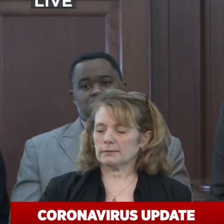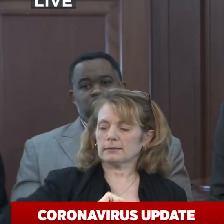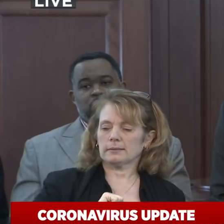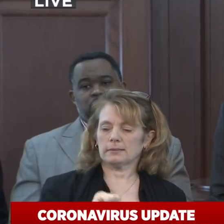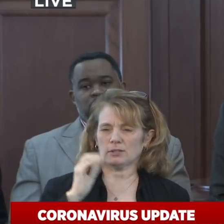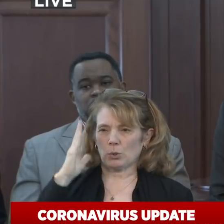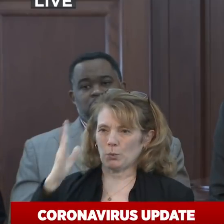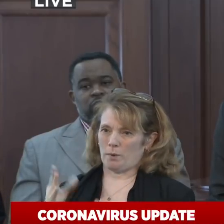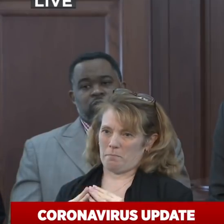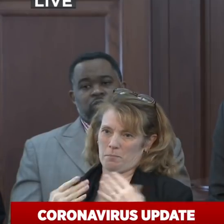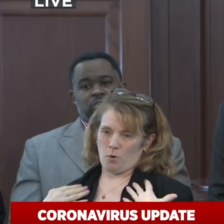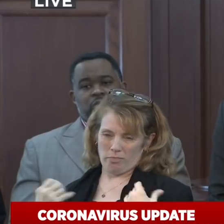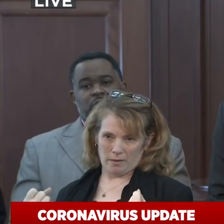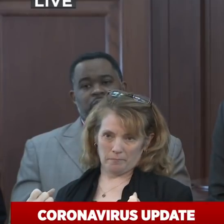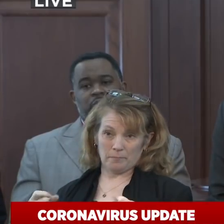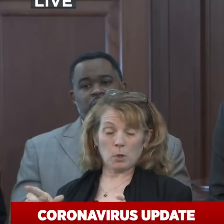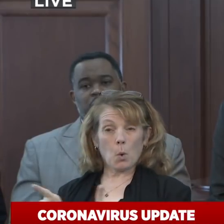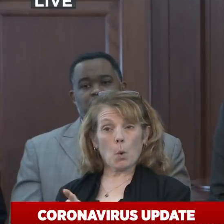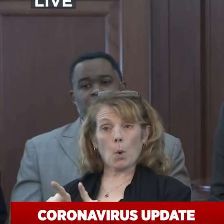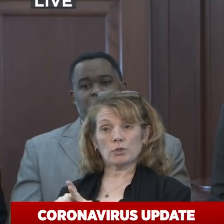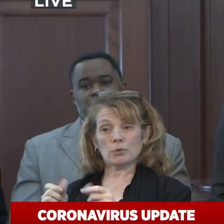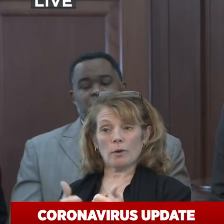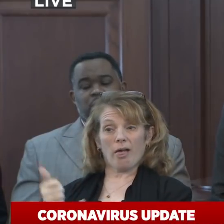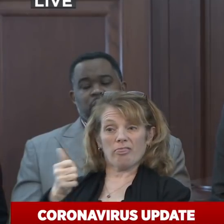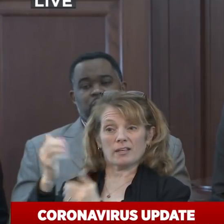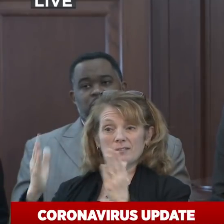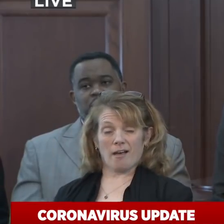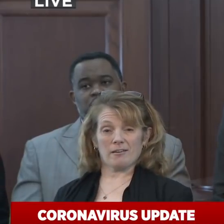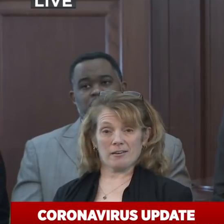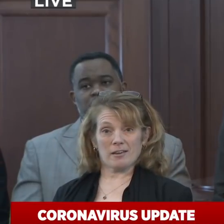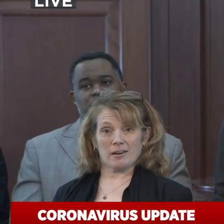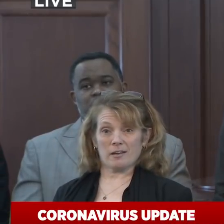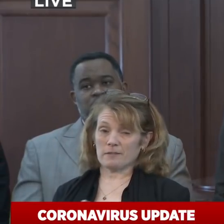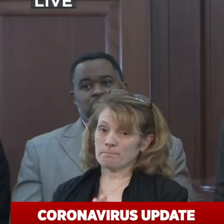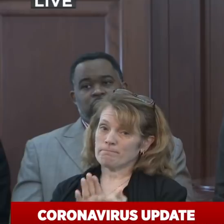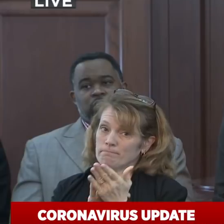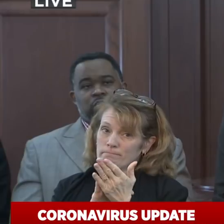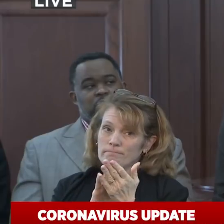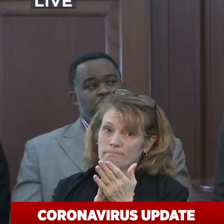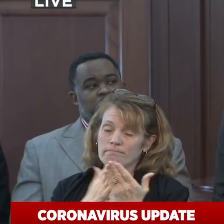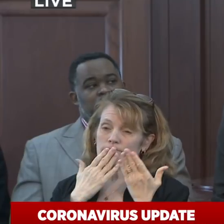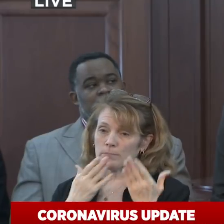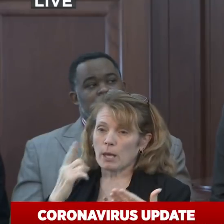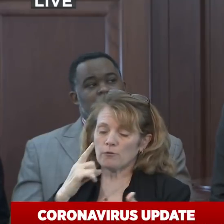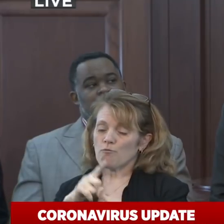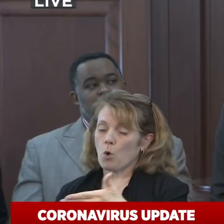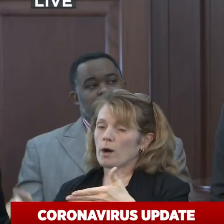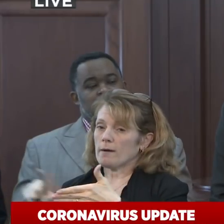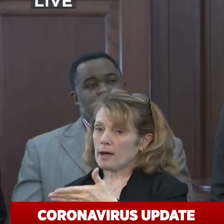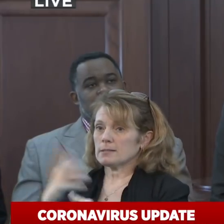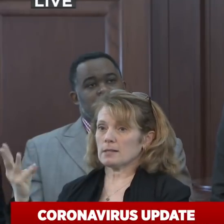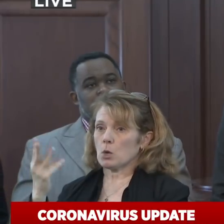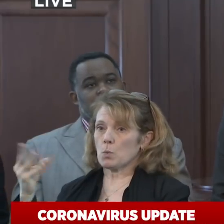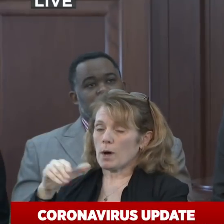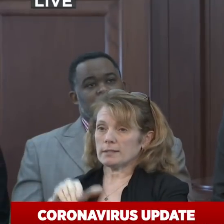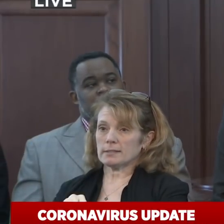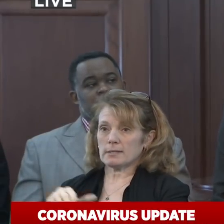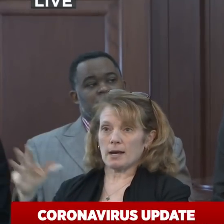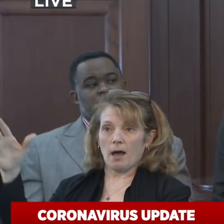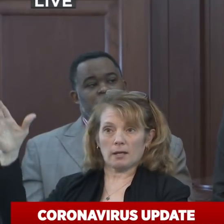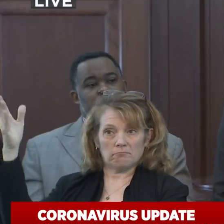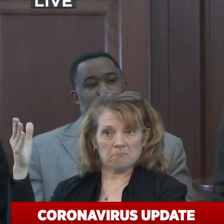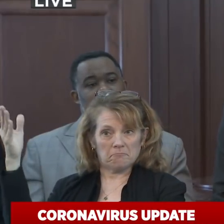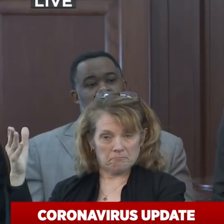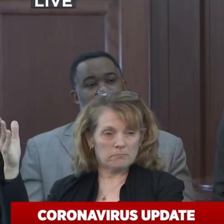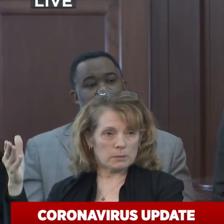commend the county executive for having the foresight to cancel a State of the County address. I think that just shows the type of person